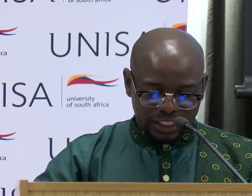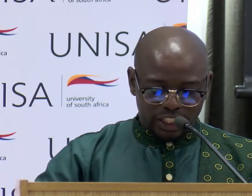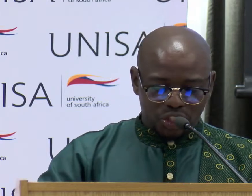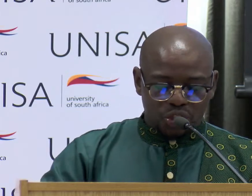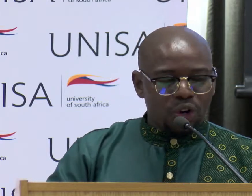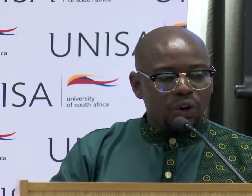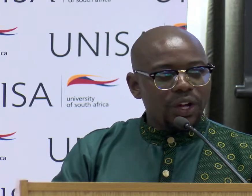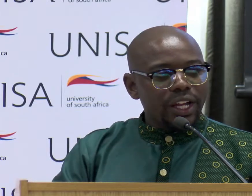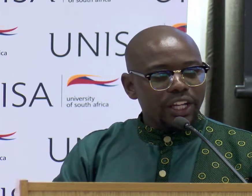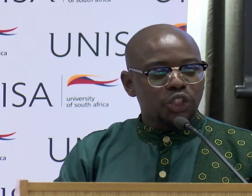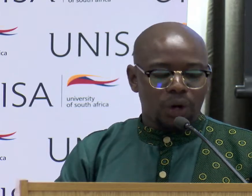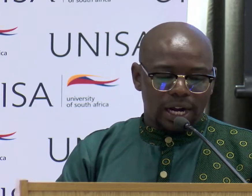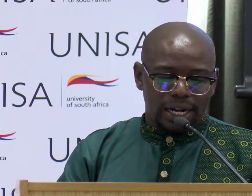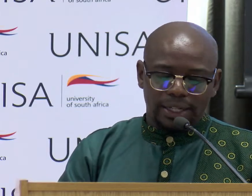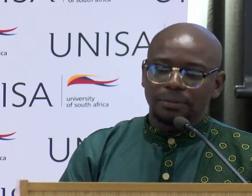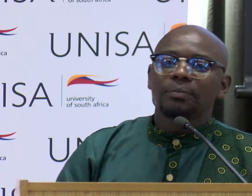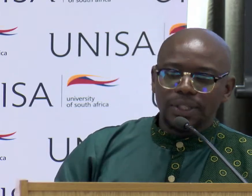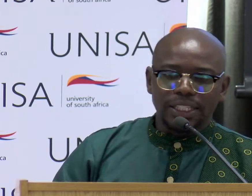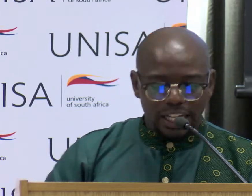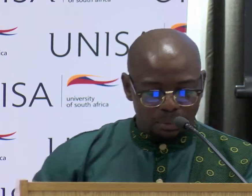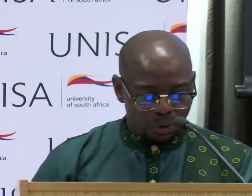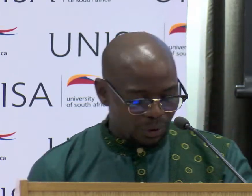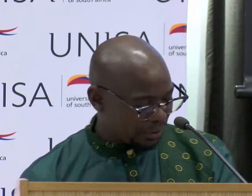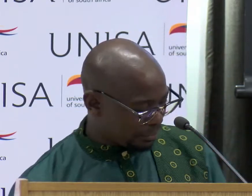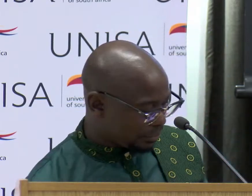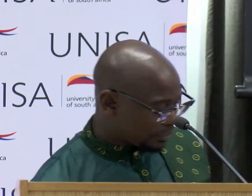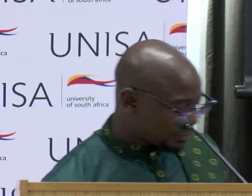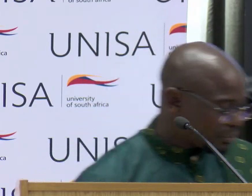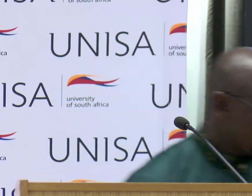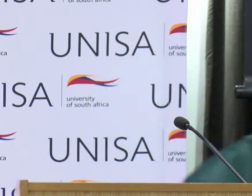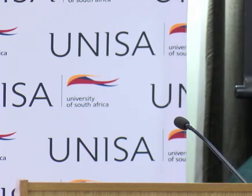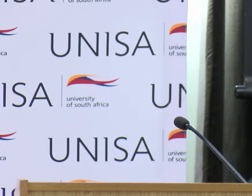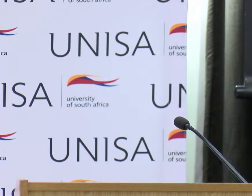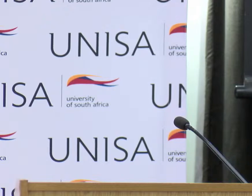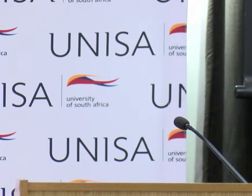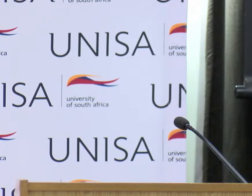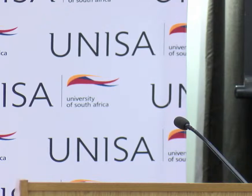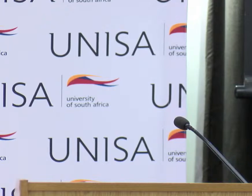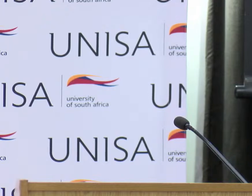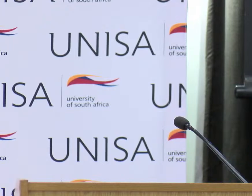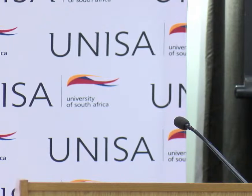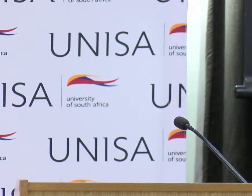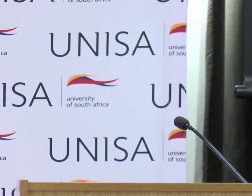lerato ke ntho e jwang. Ke a leboha.